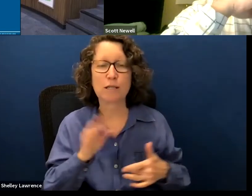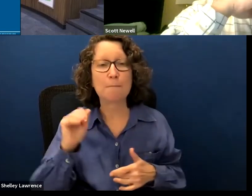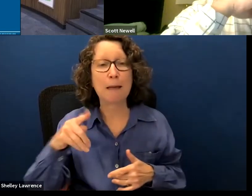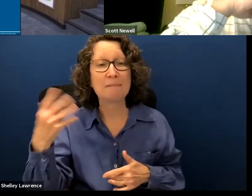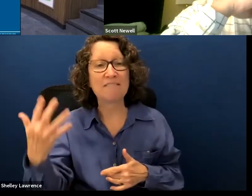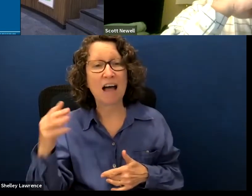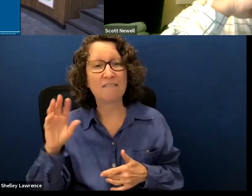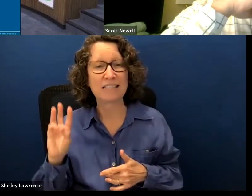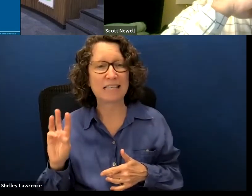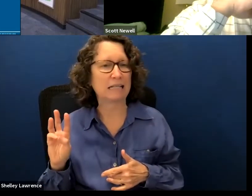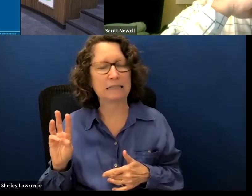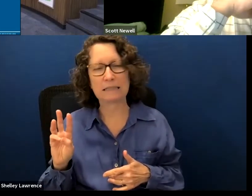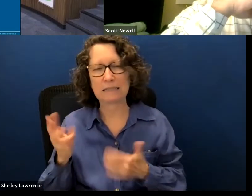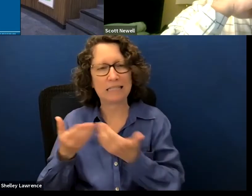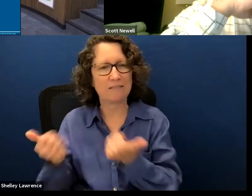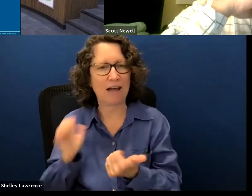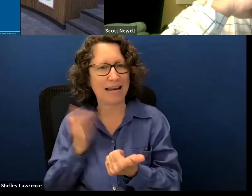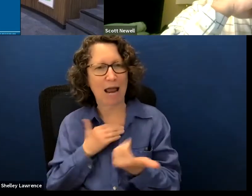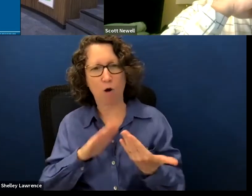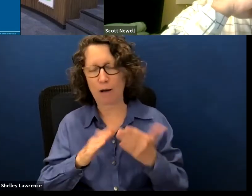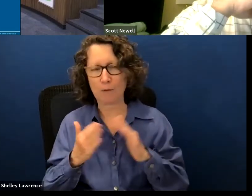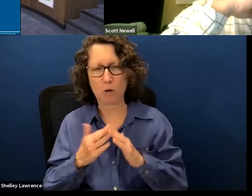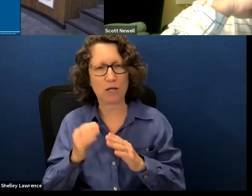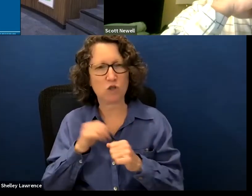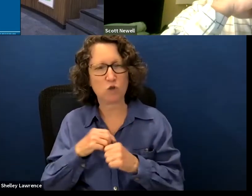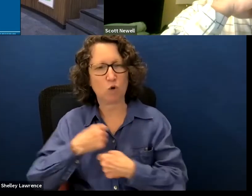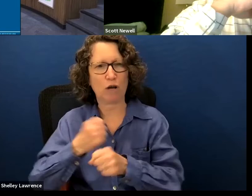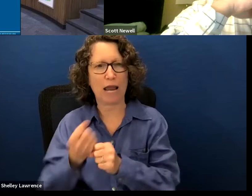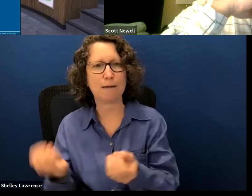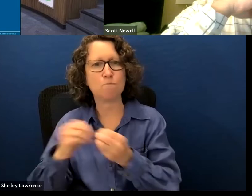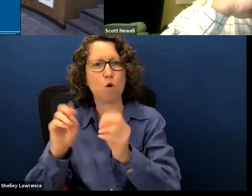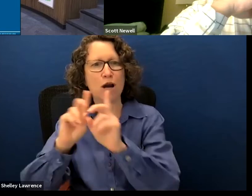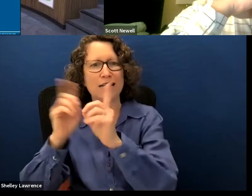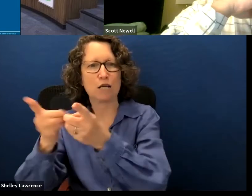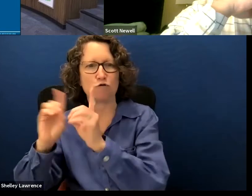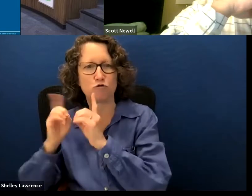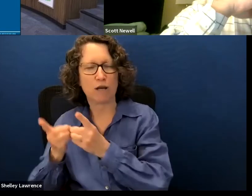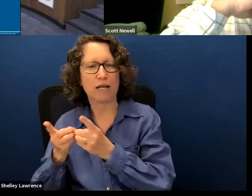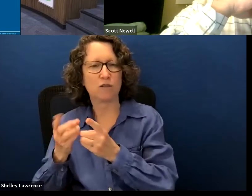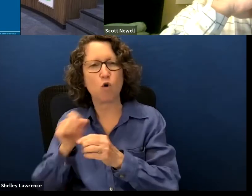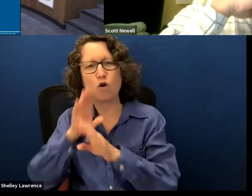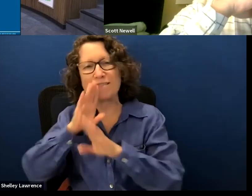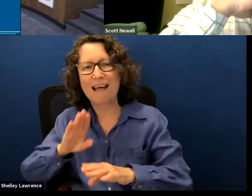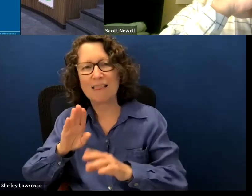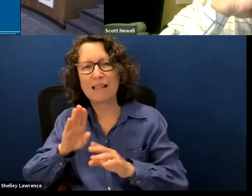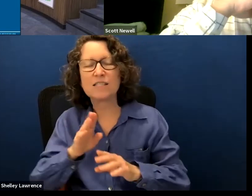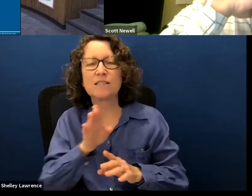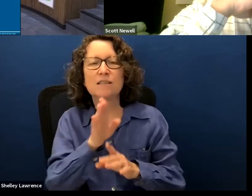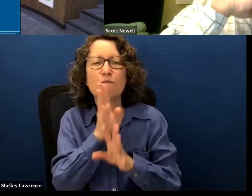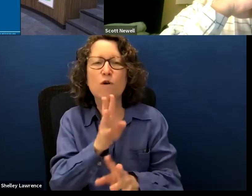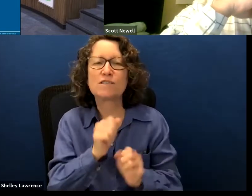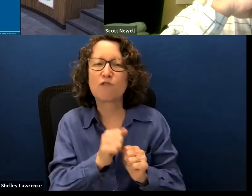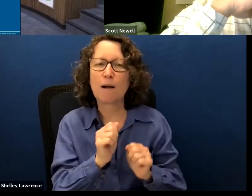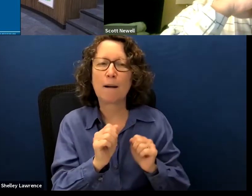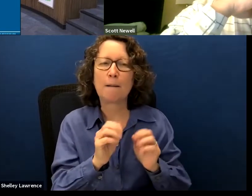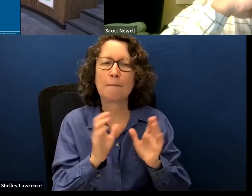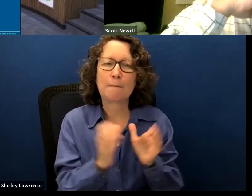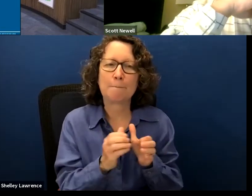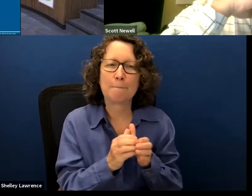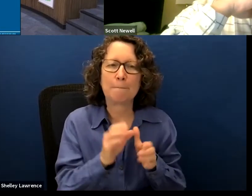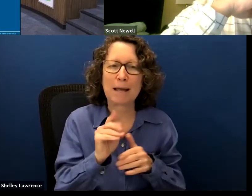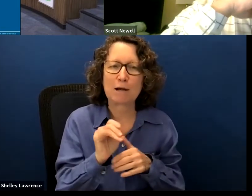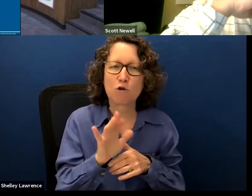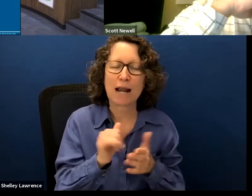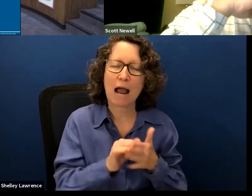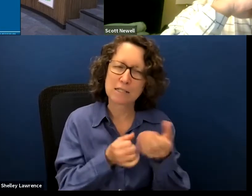and Map 6 divide our communities in order to create more districts or silence the voices of minorities. This is why I support the